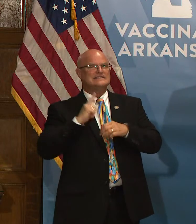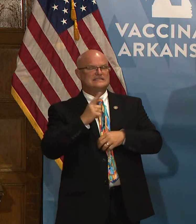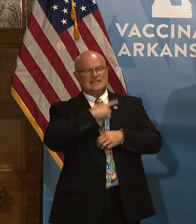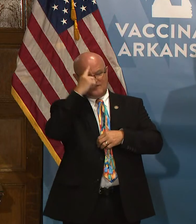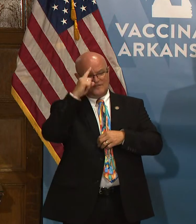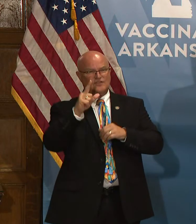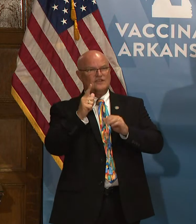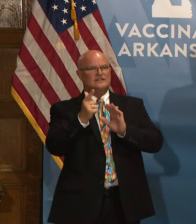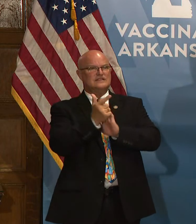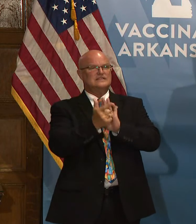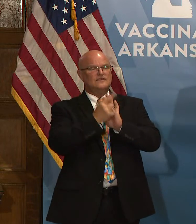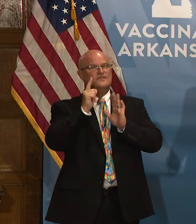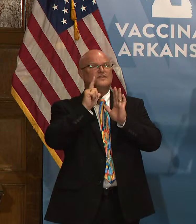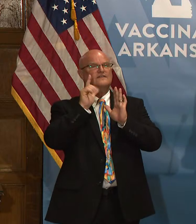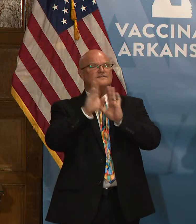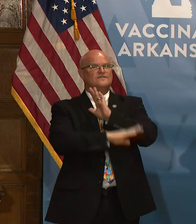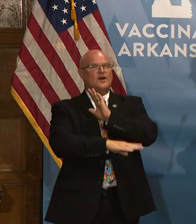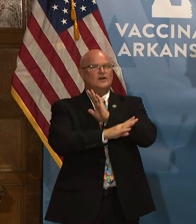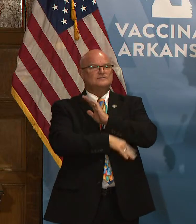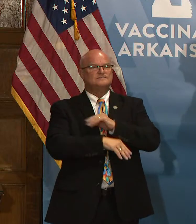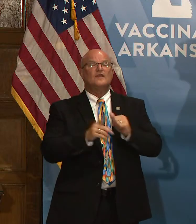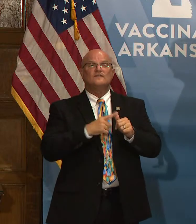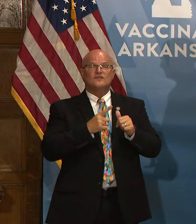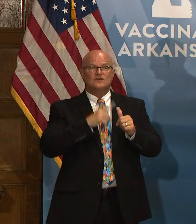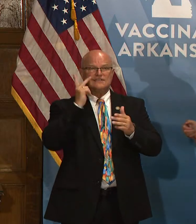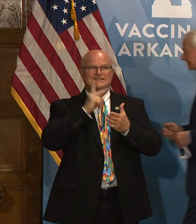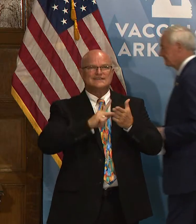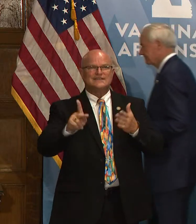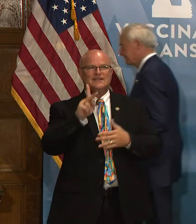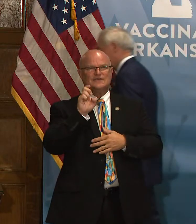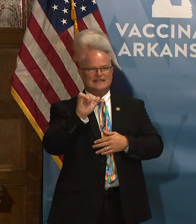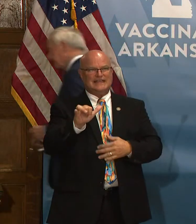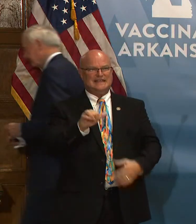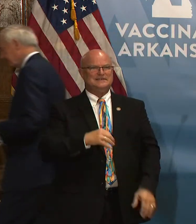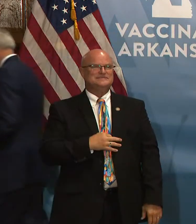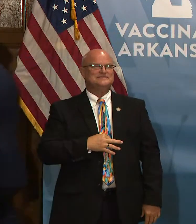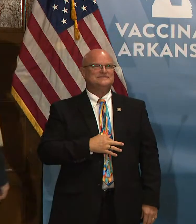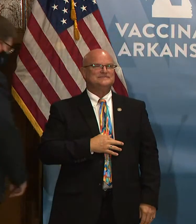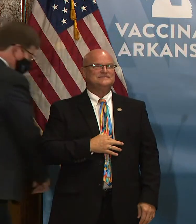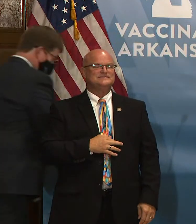call for that session? Okay, we'll go to Secretary Key first.